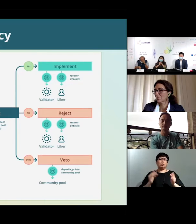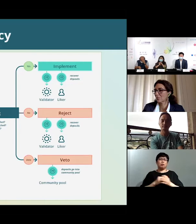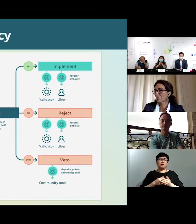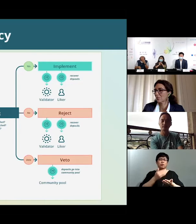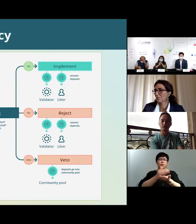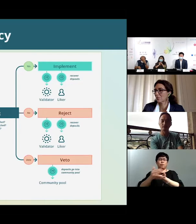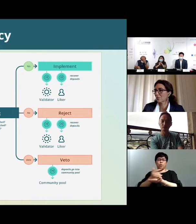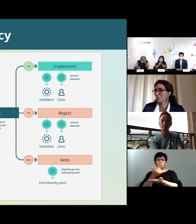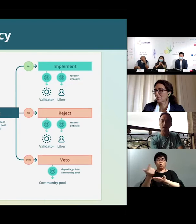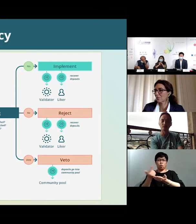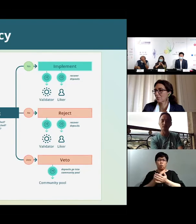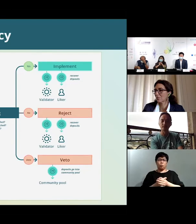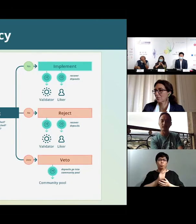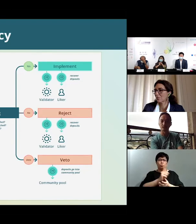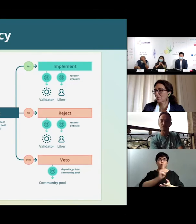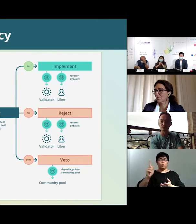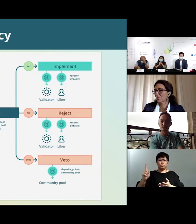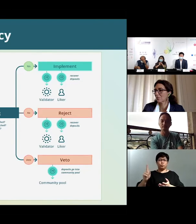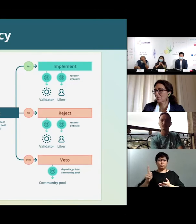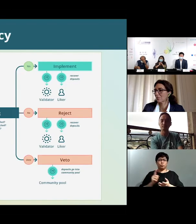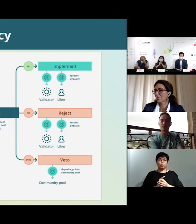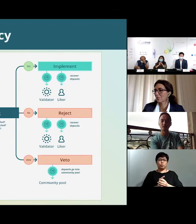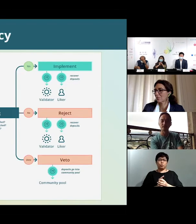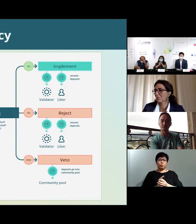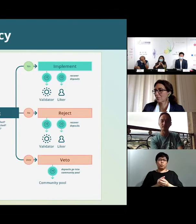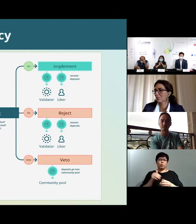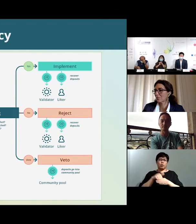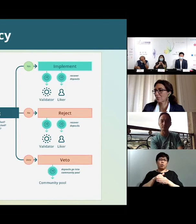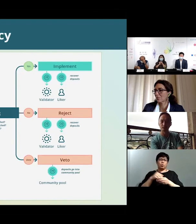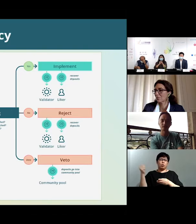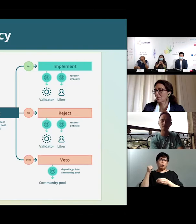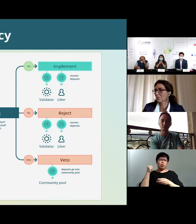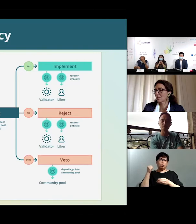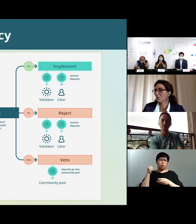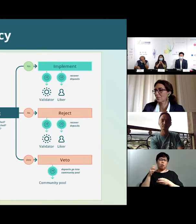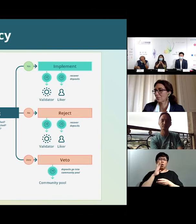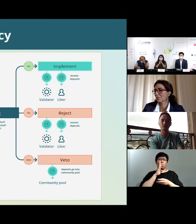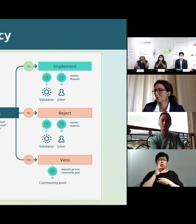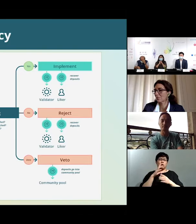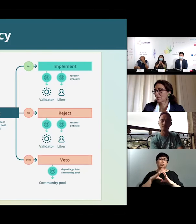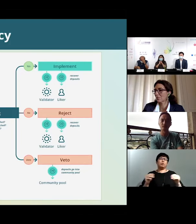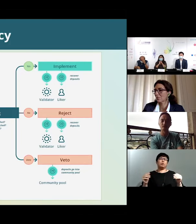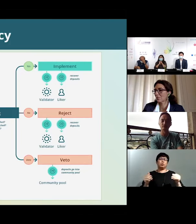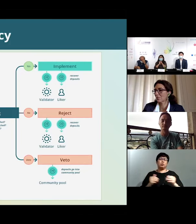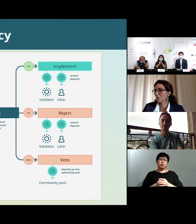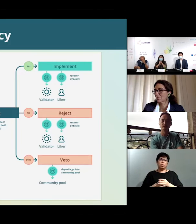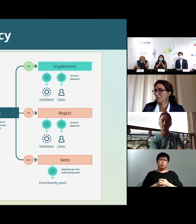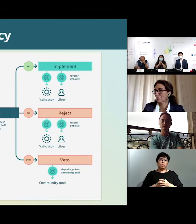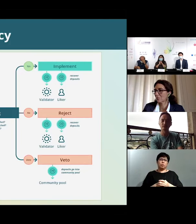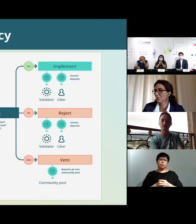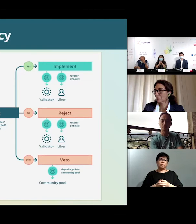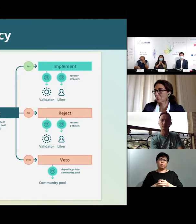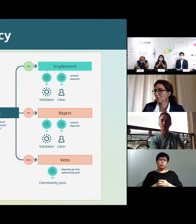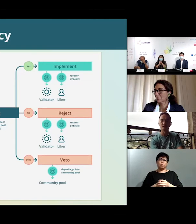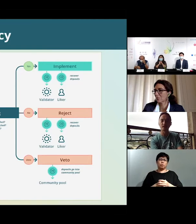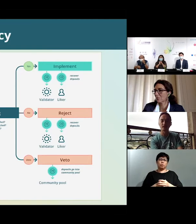their voting power will be diluted. The voting power is in proportion to the amount of